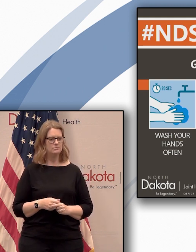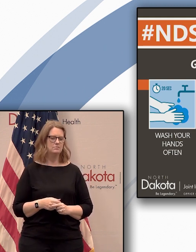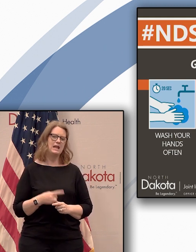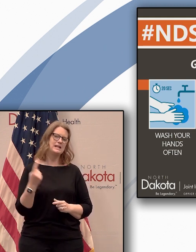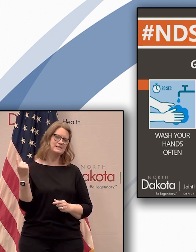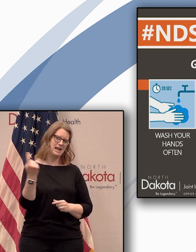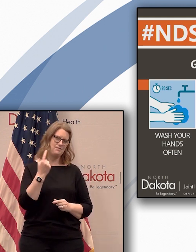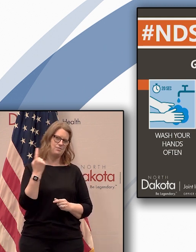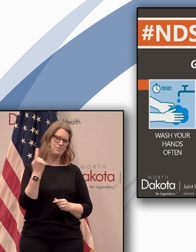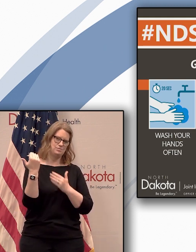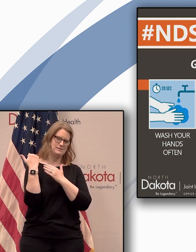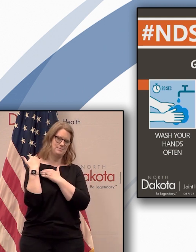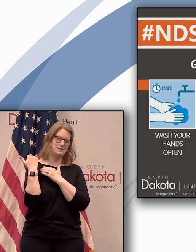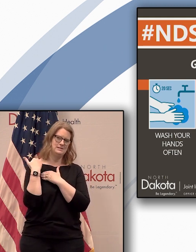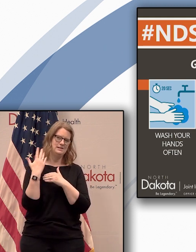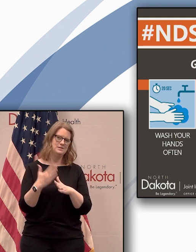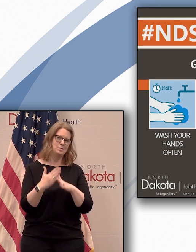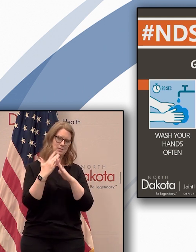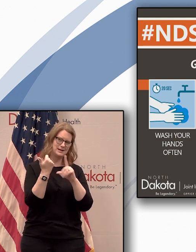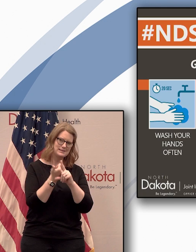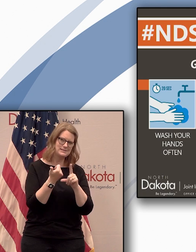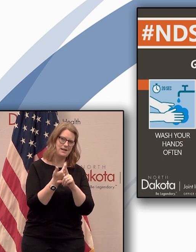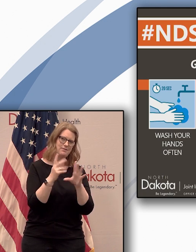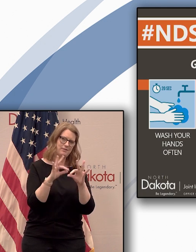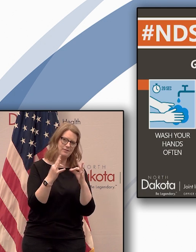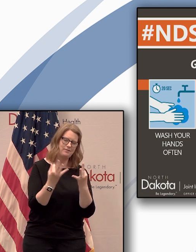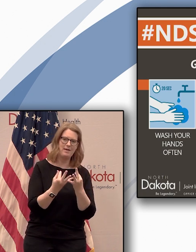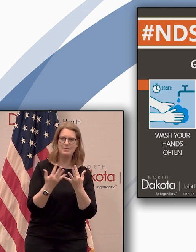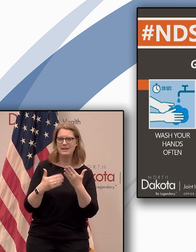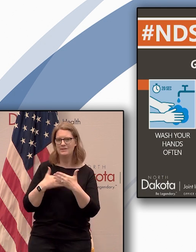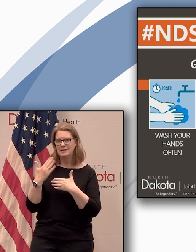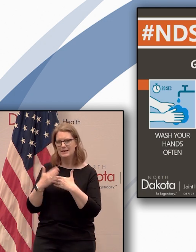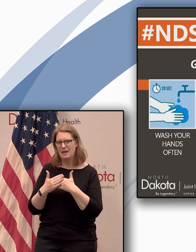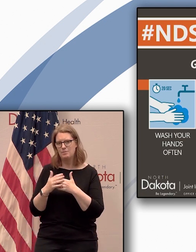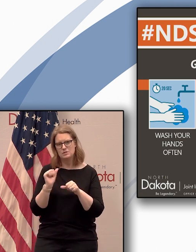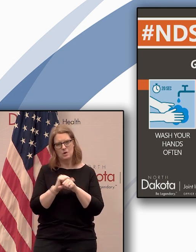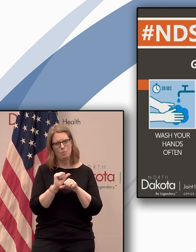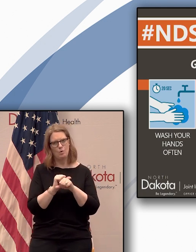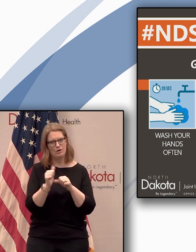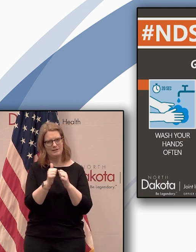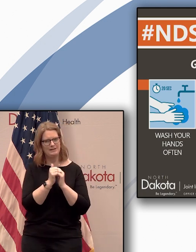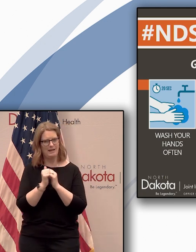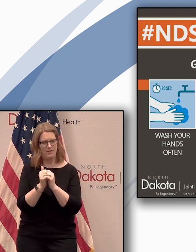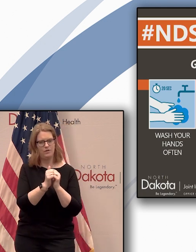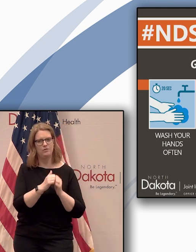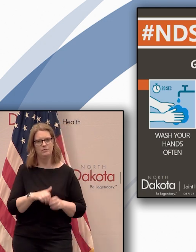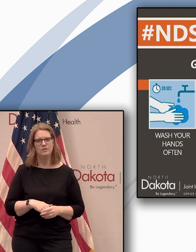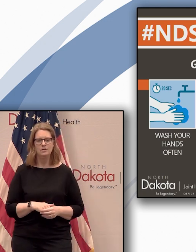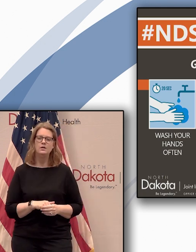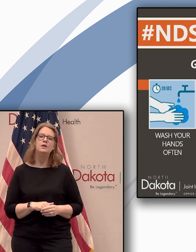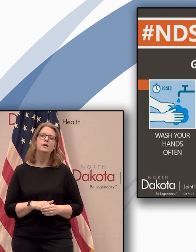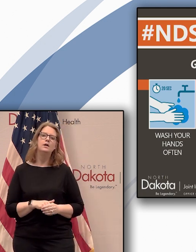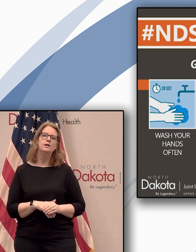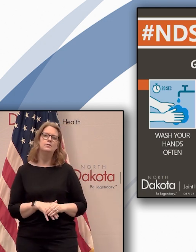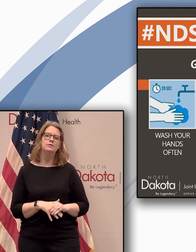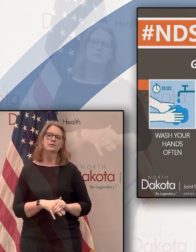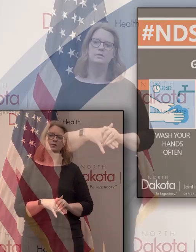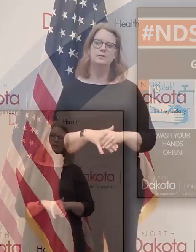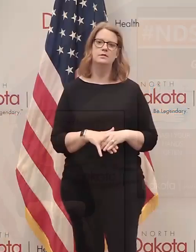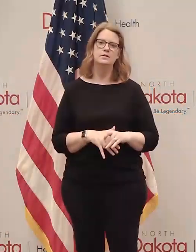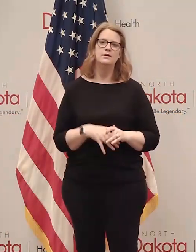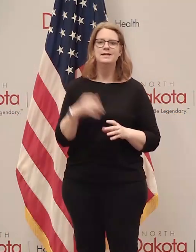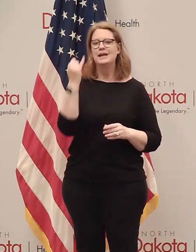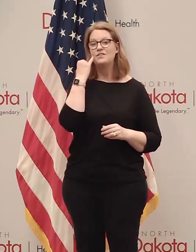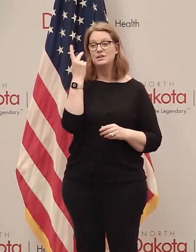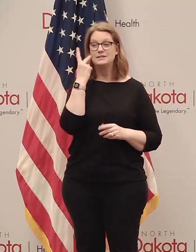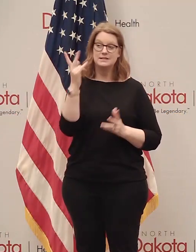everybody's responsibility to protect yourself, your family, your neighbors, and working together. And again, as I said earlier, if you see people that are out and